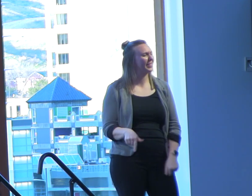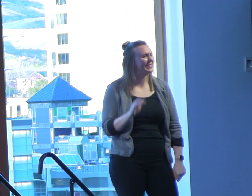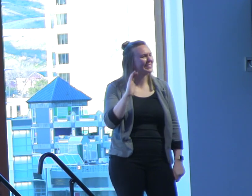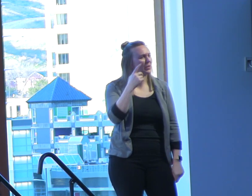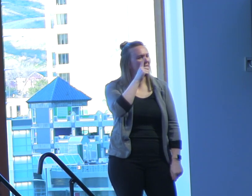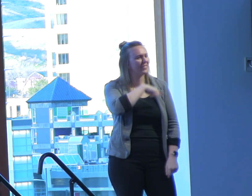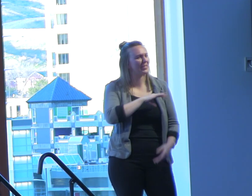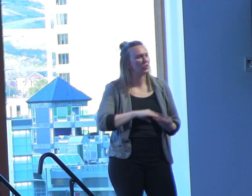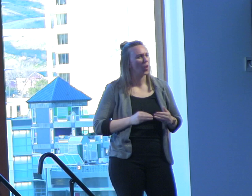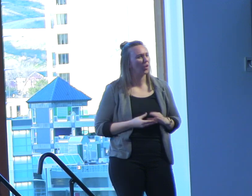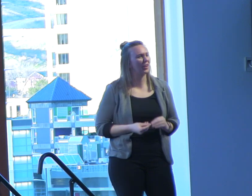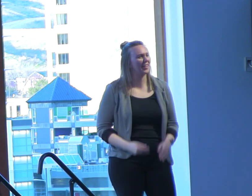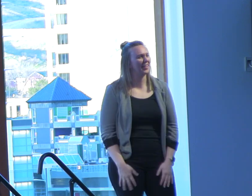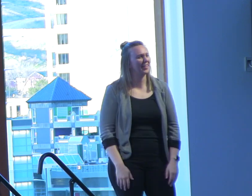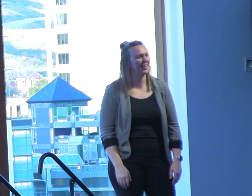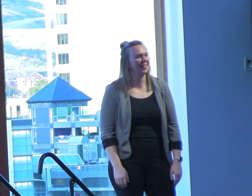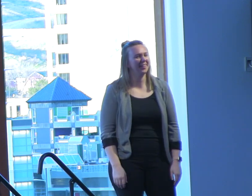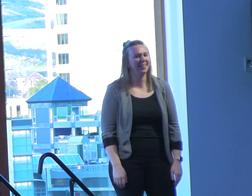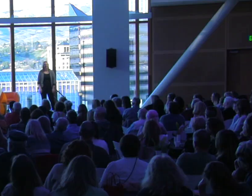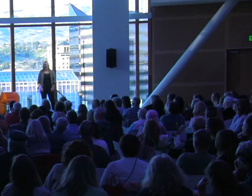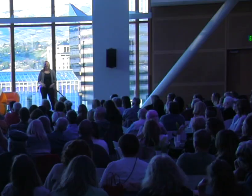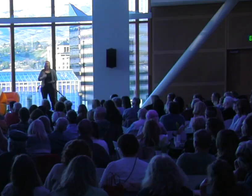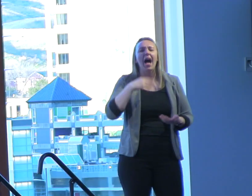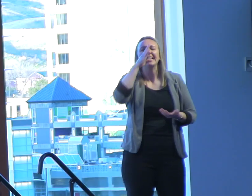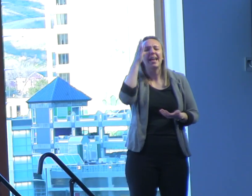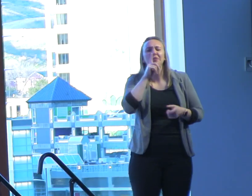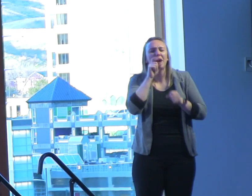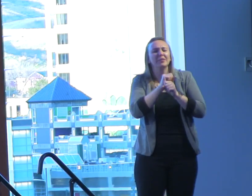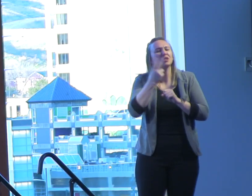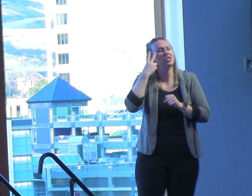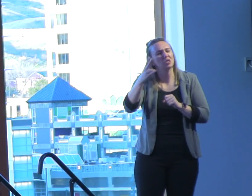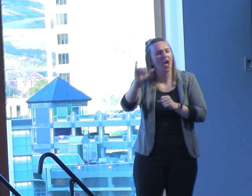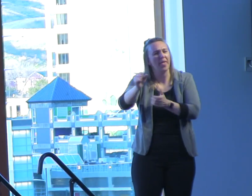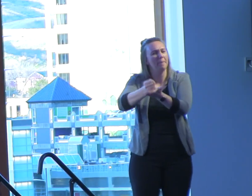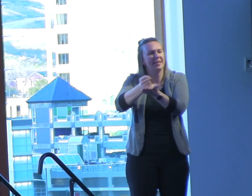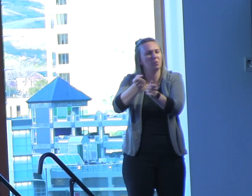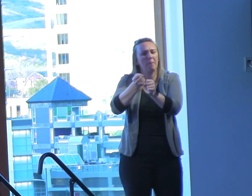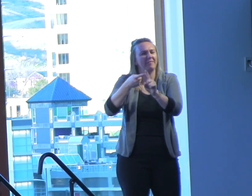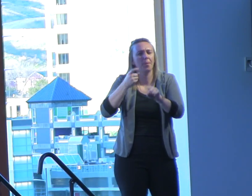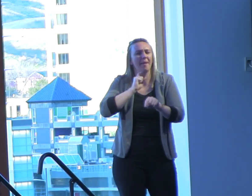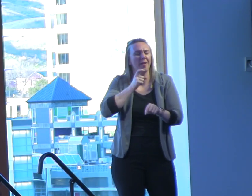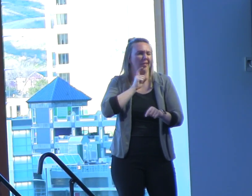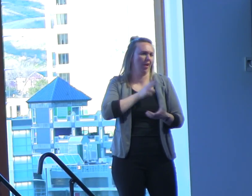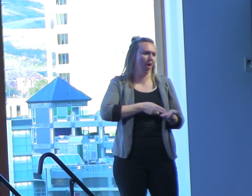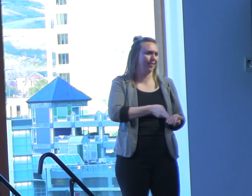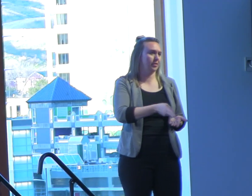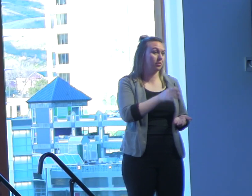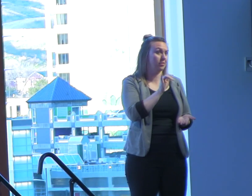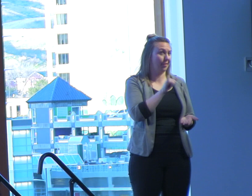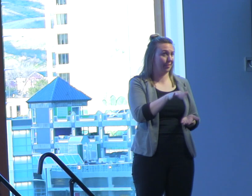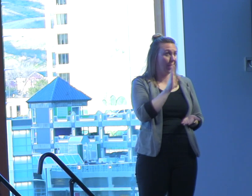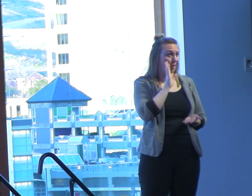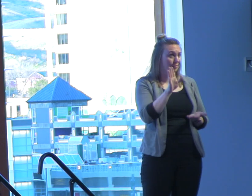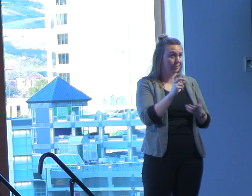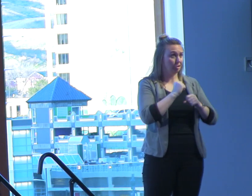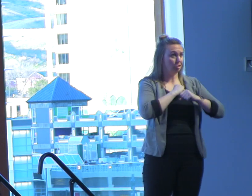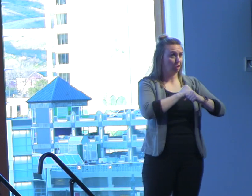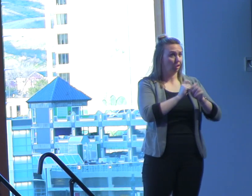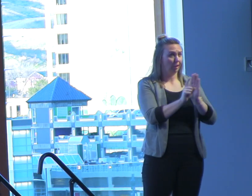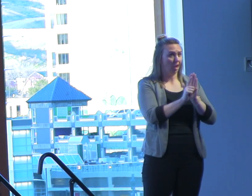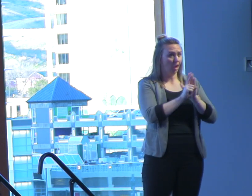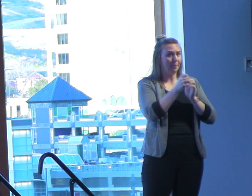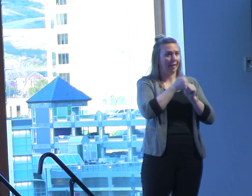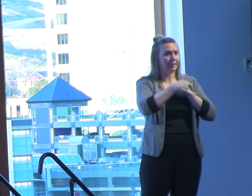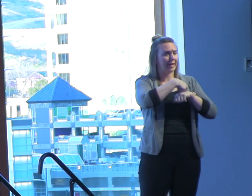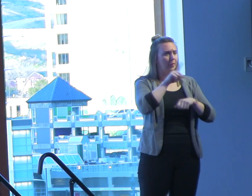it? I never saw the metal passport, and to be honest, and also, wouldn't that set off the security alarm every time you